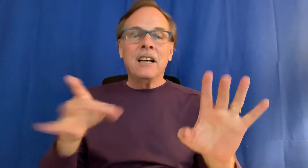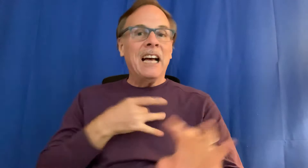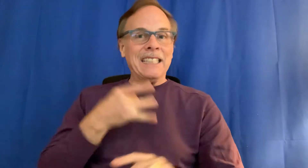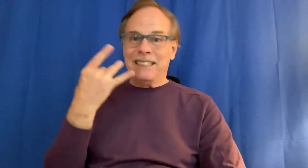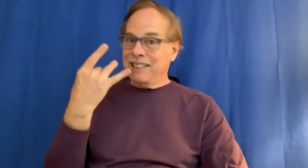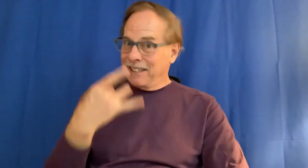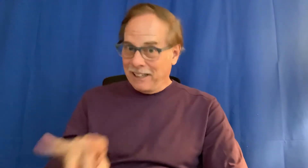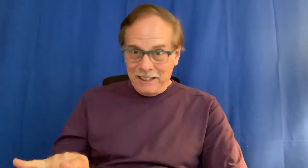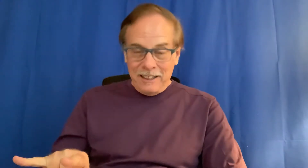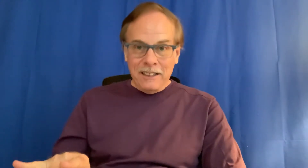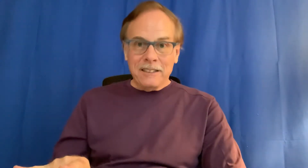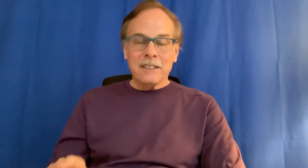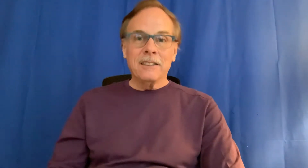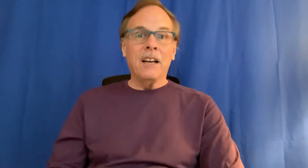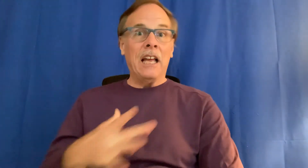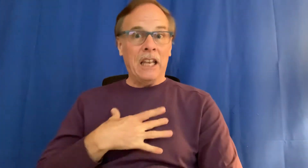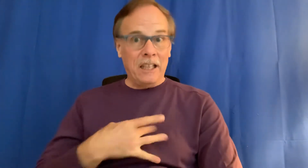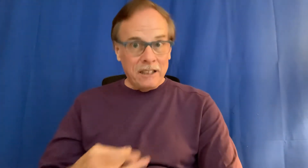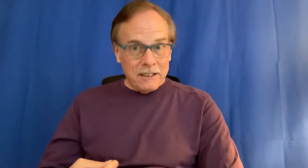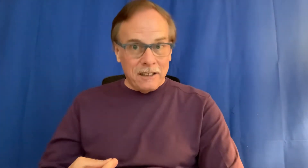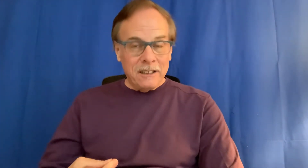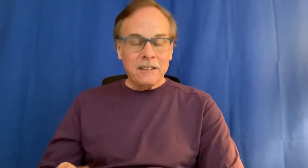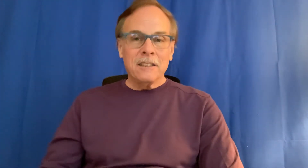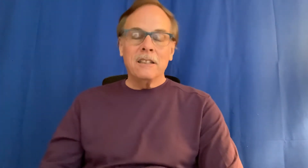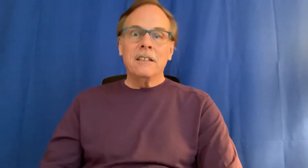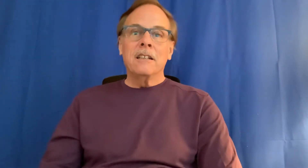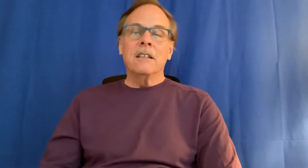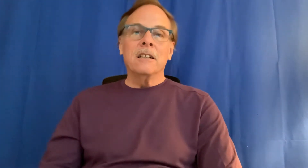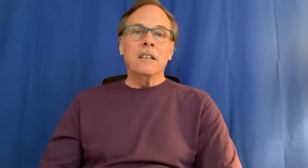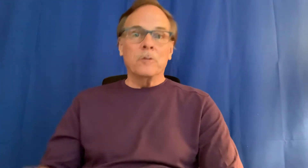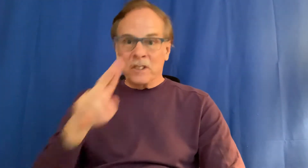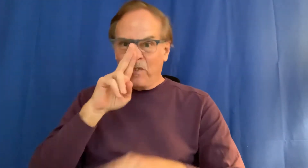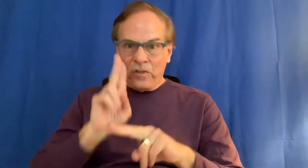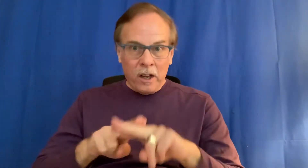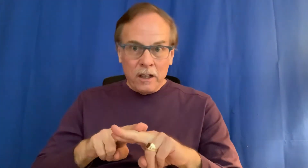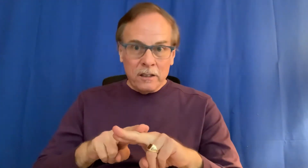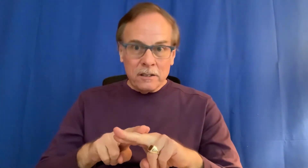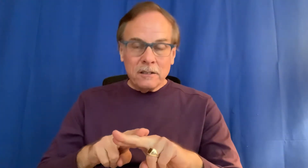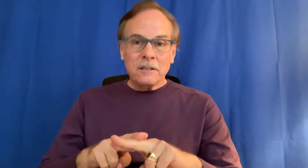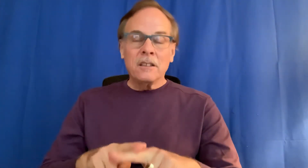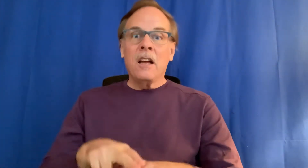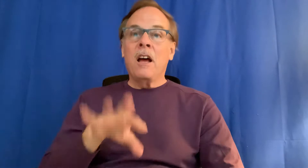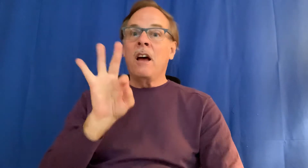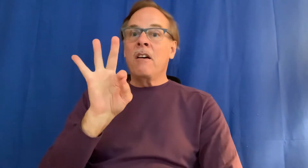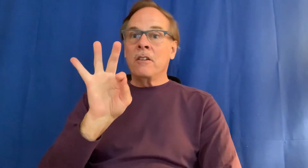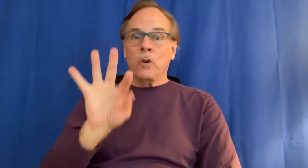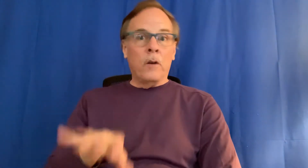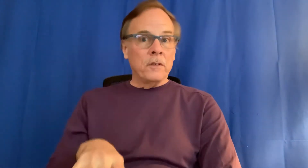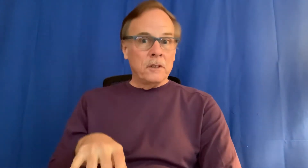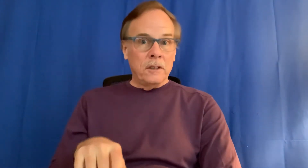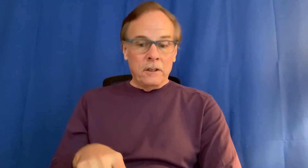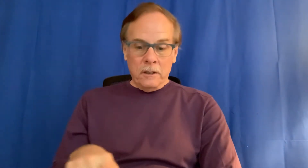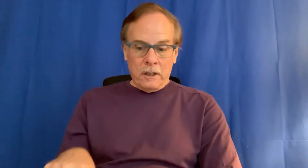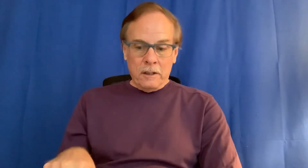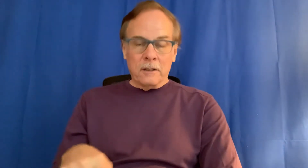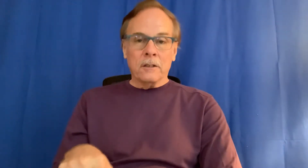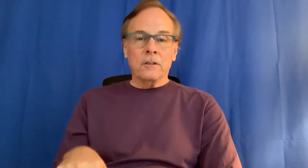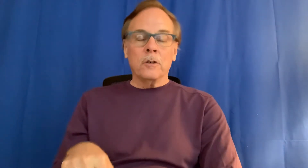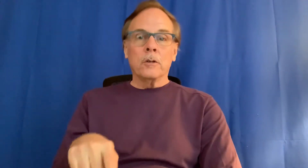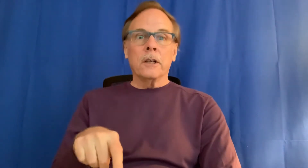I didn't like it. I liked it. It was fun. You often see, and I think this is introduced later, you